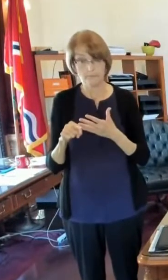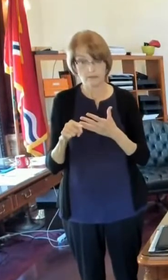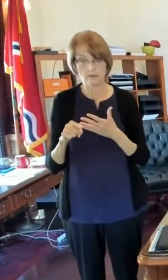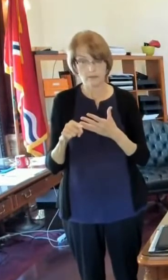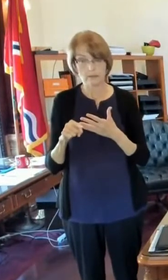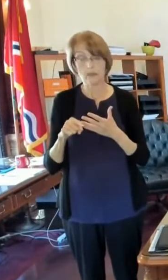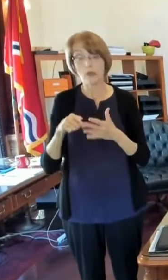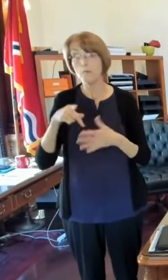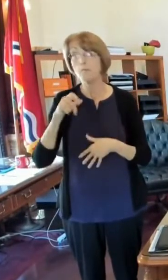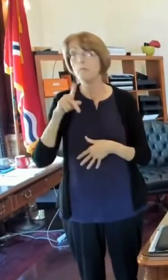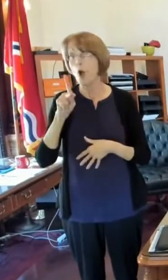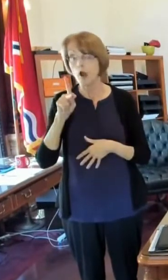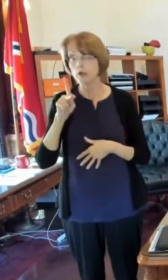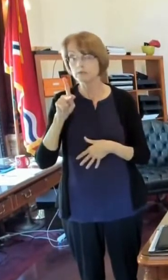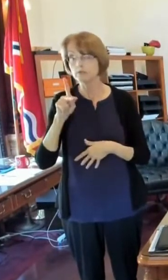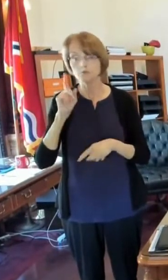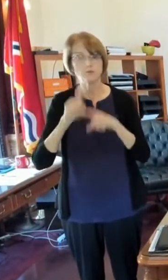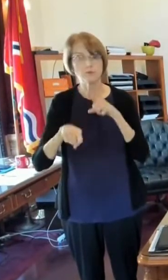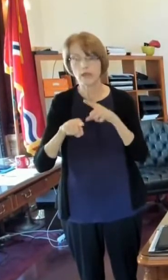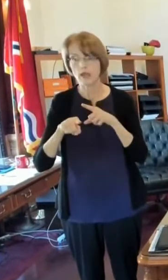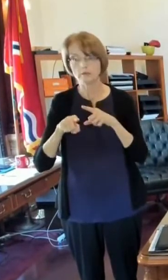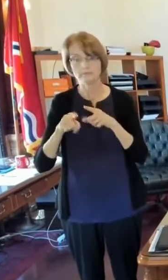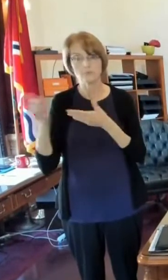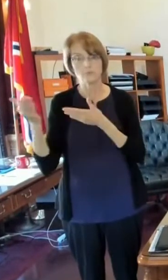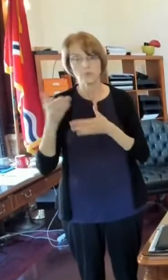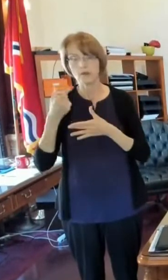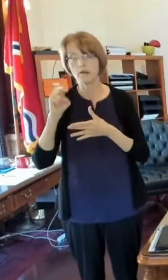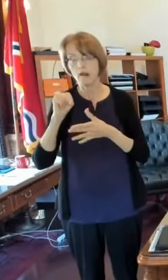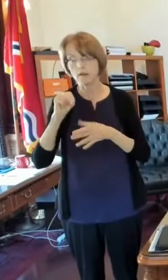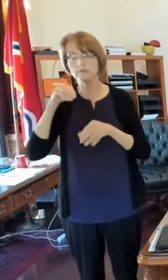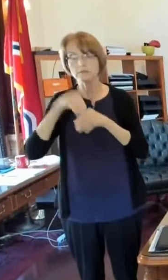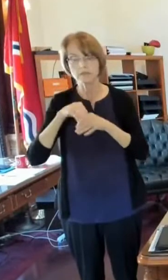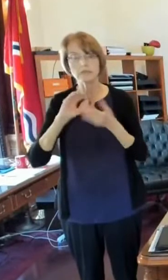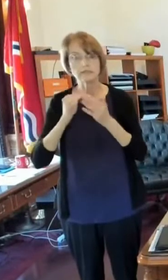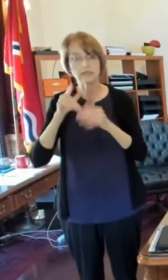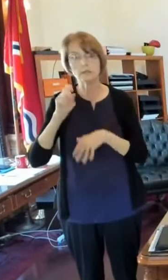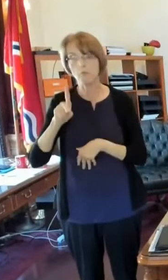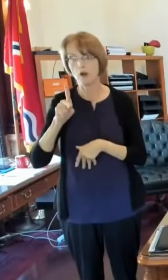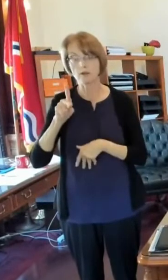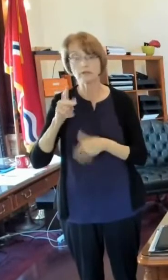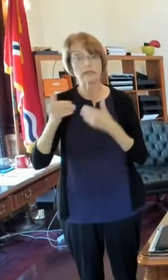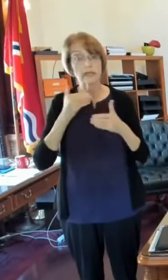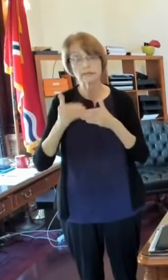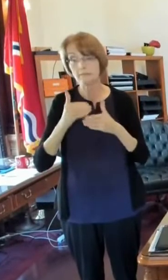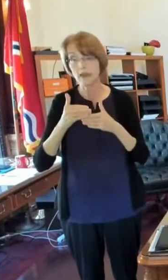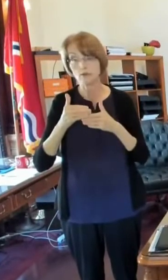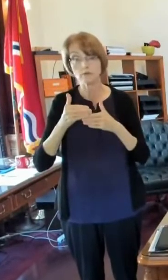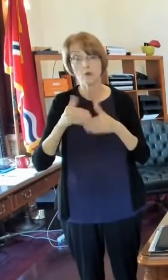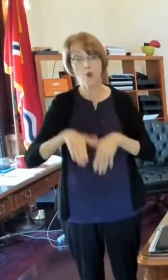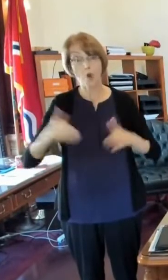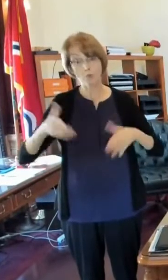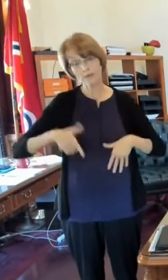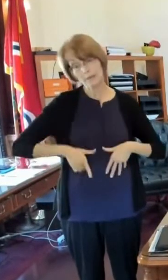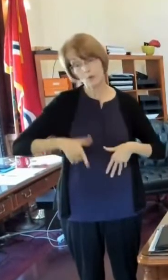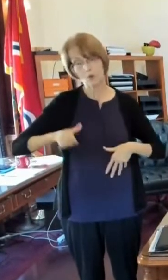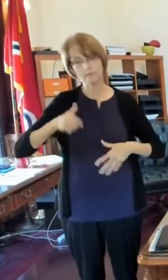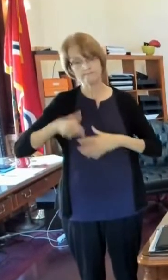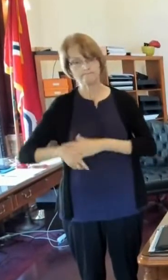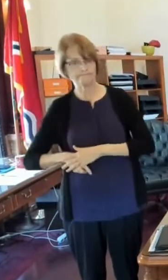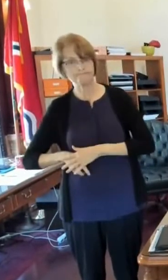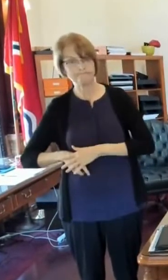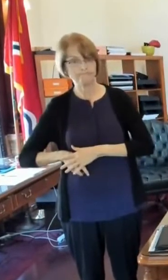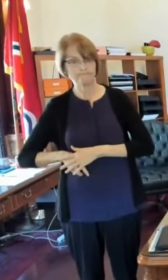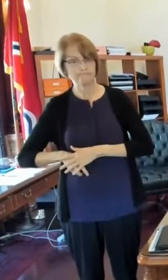guns in parks. You can't have guns in city parks, either concealed or open carry.